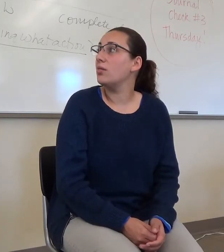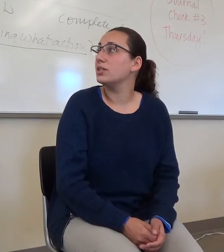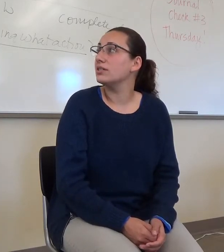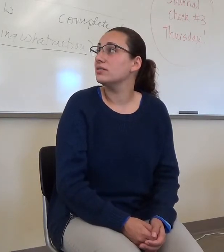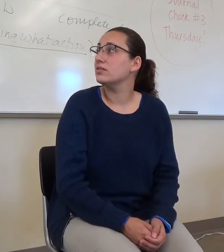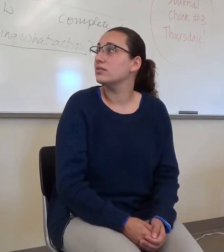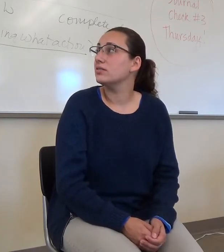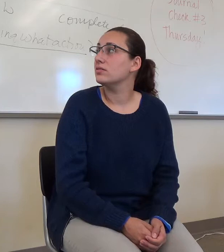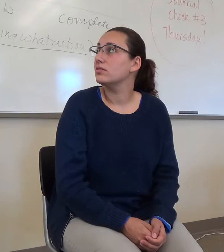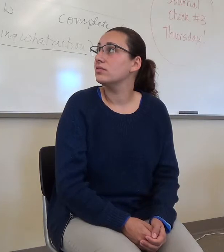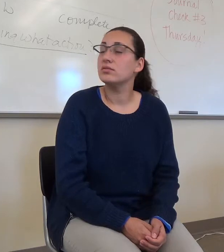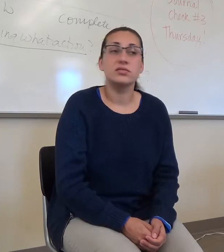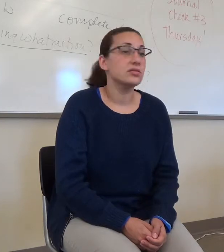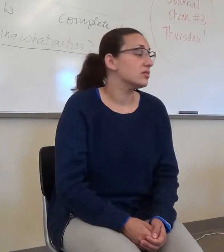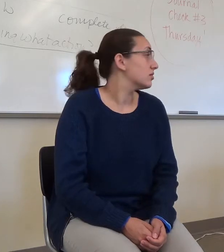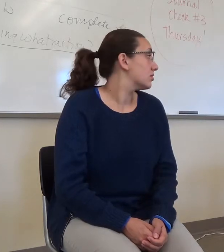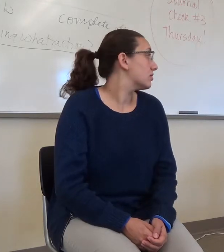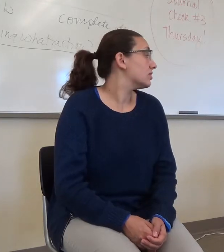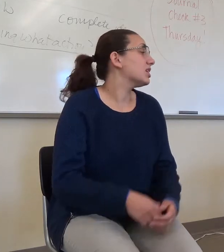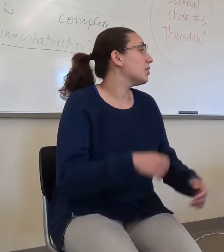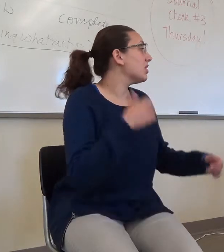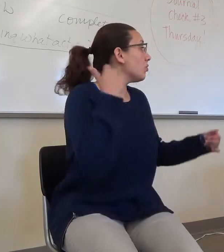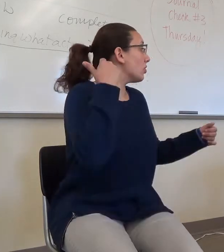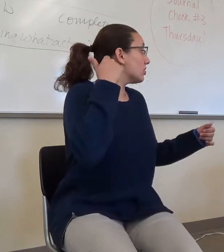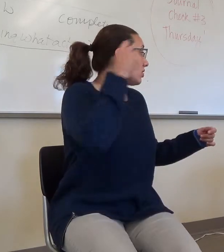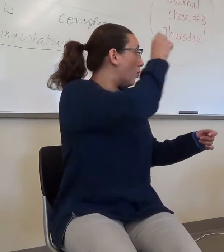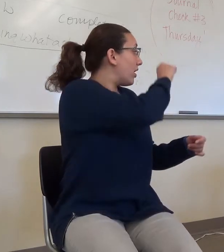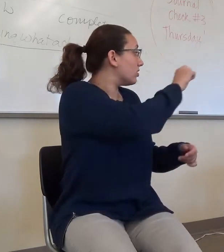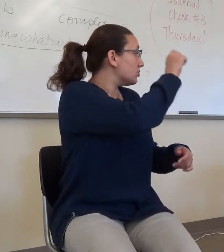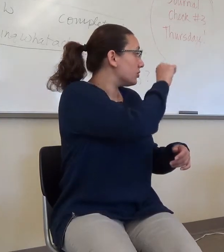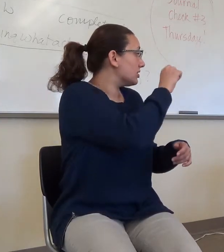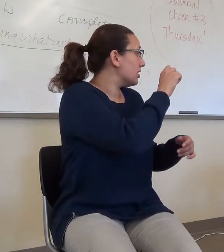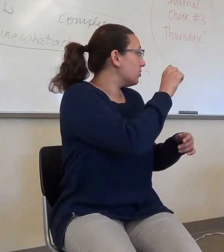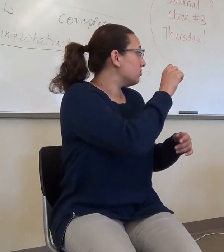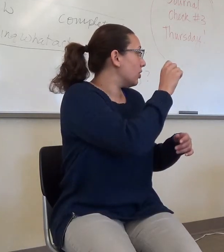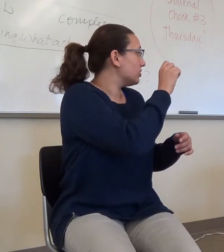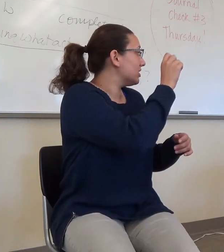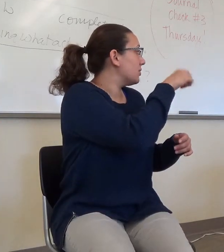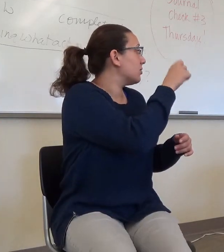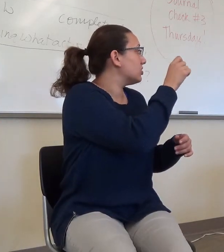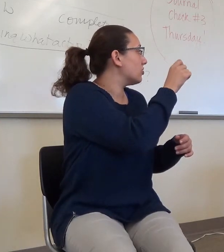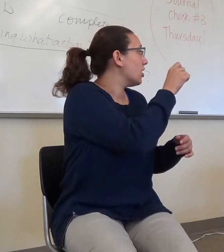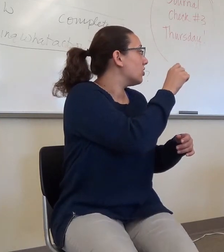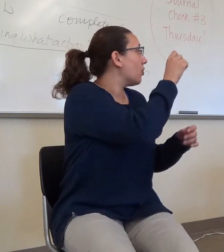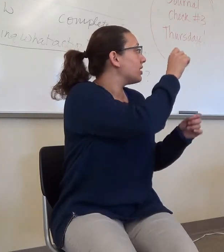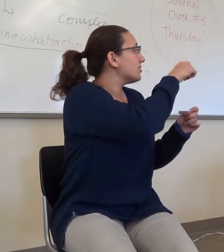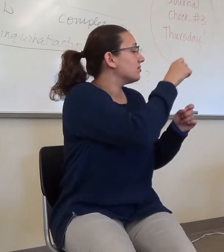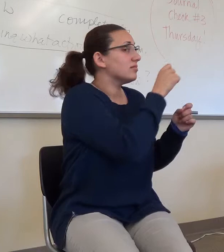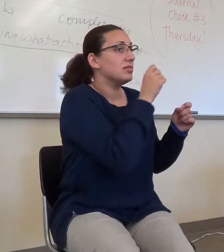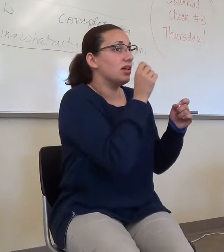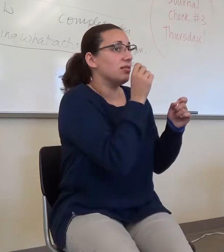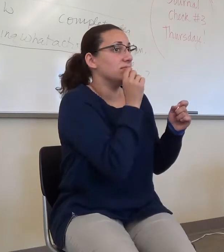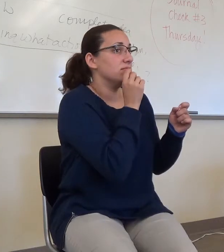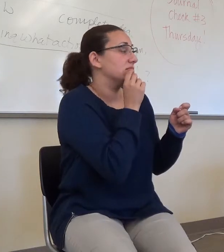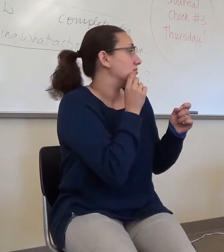comma. Say again? Some of the Wells word that you Okay, wrote, that's some what of I'm them saying. don't. No, Be it's- careful. These are 2